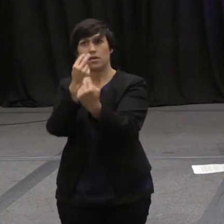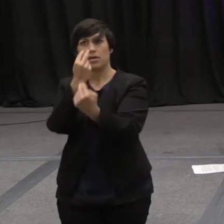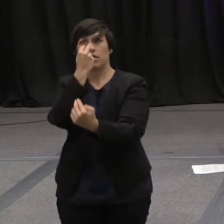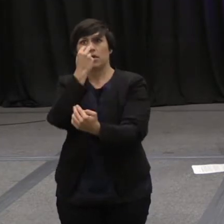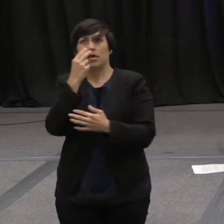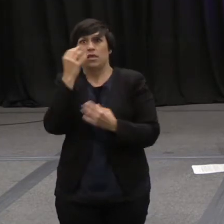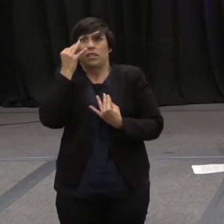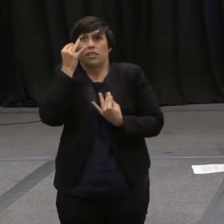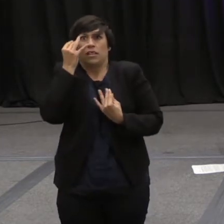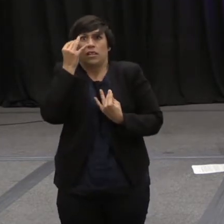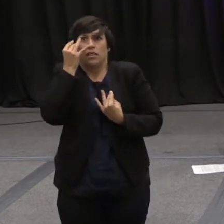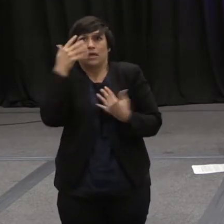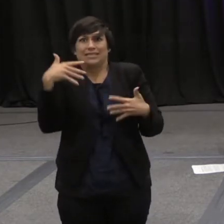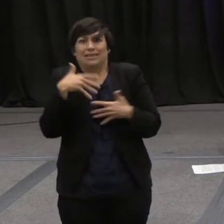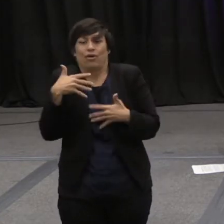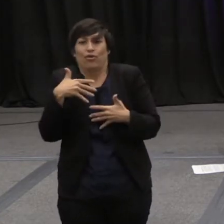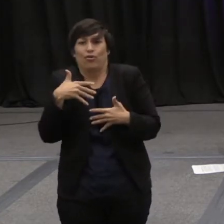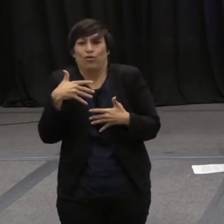see.